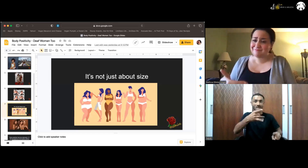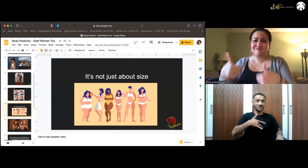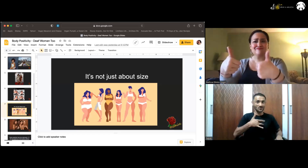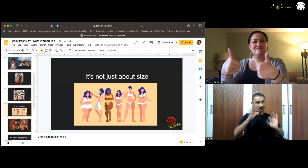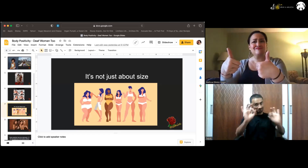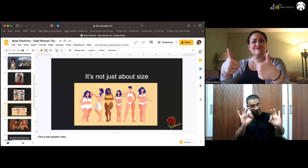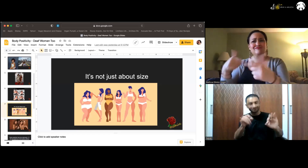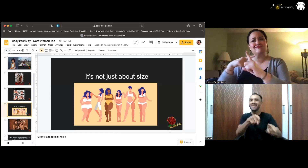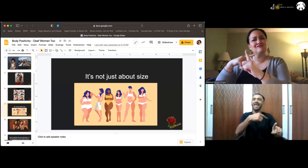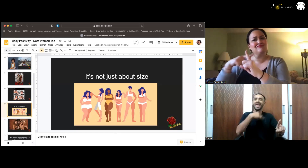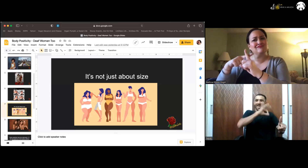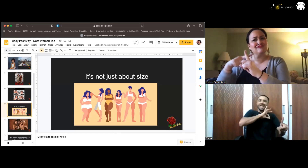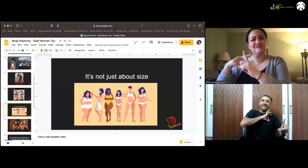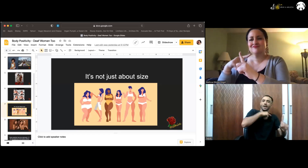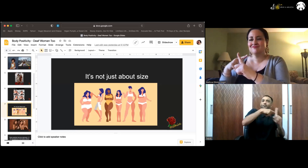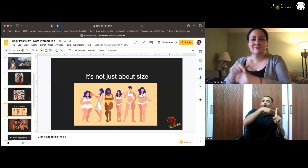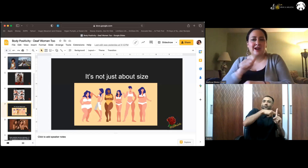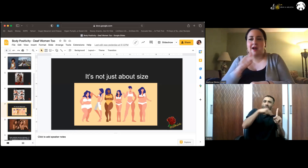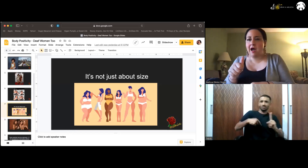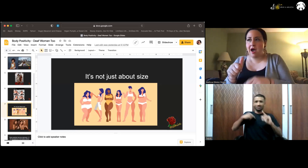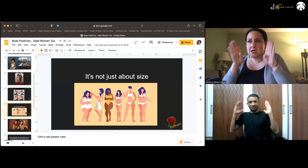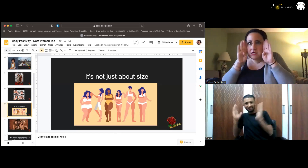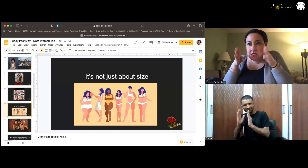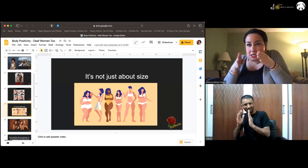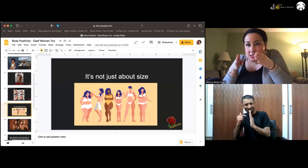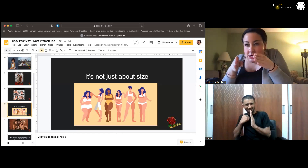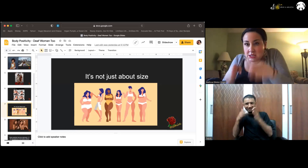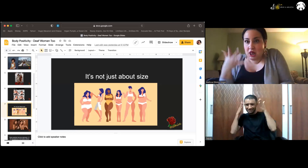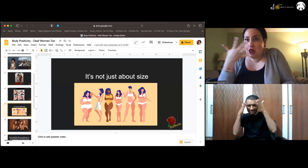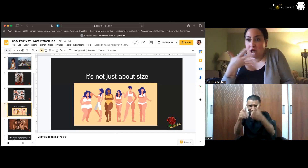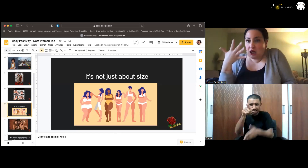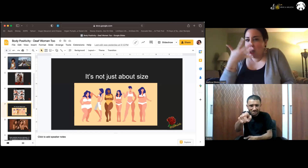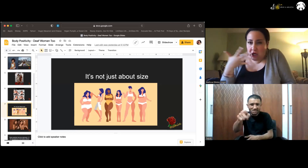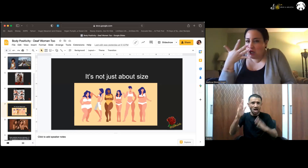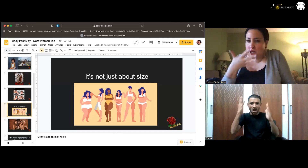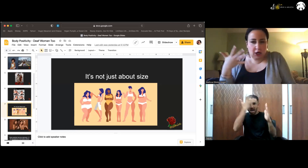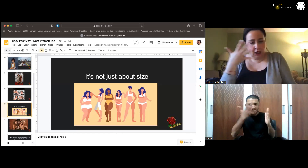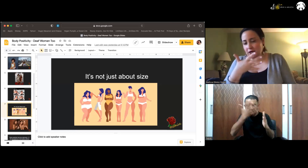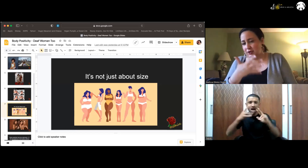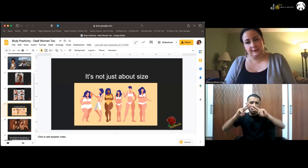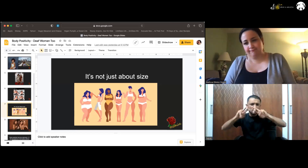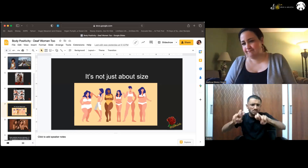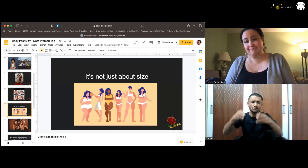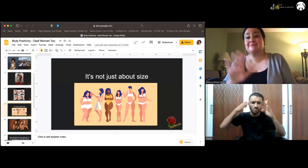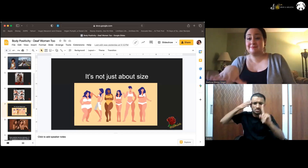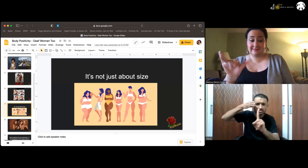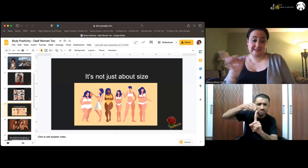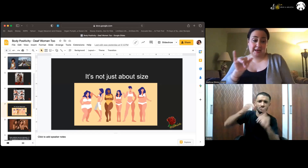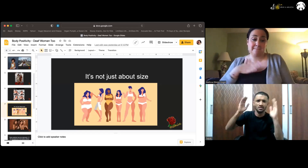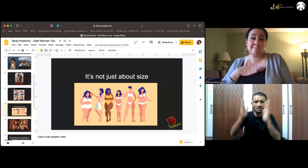makes me beautiful, happy, and you can be happy with my figure, what I am with.